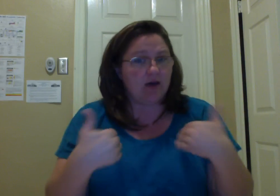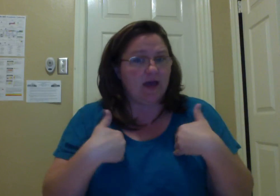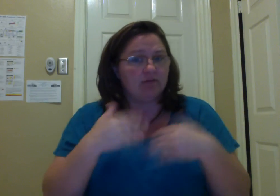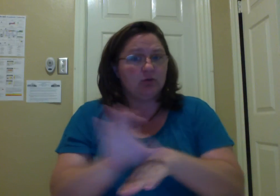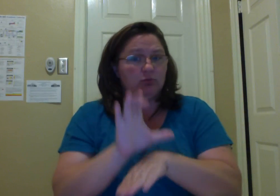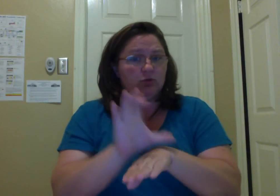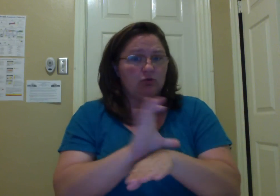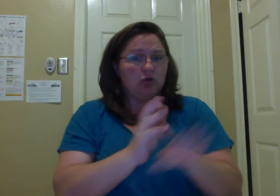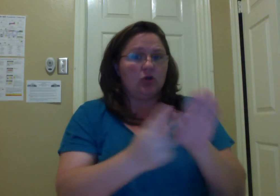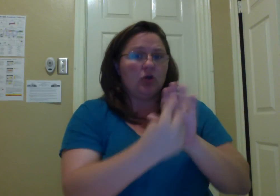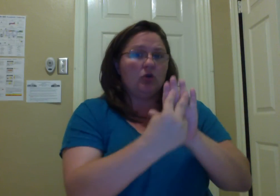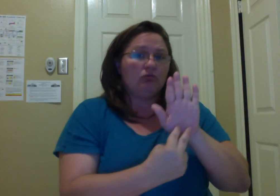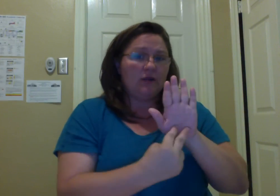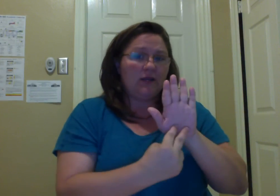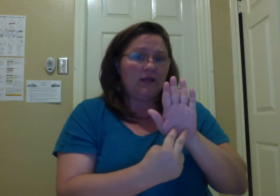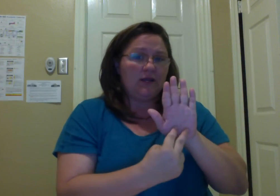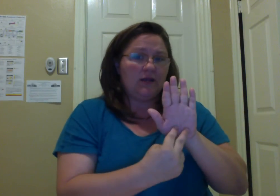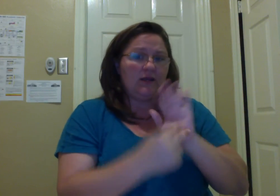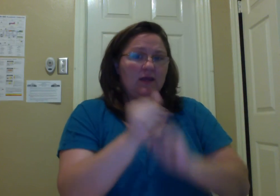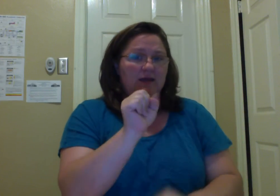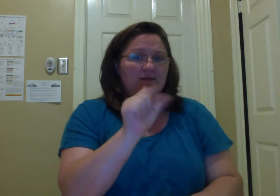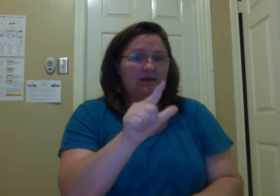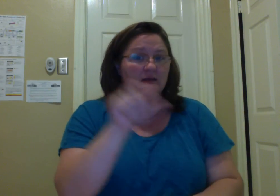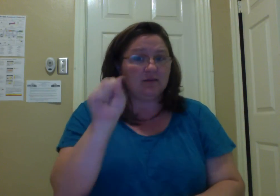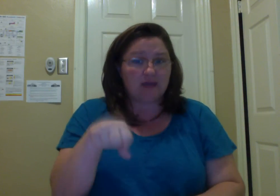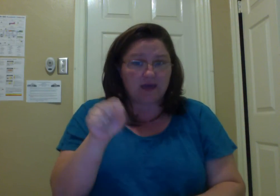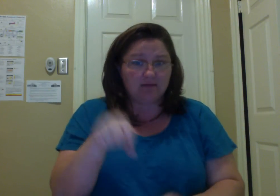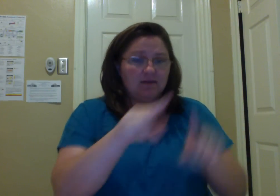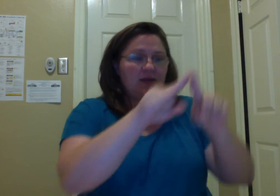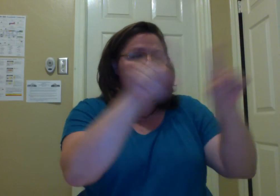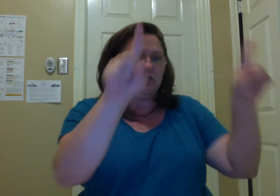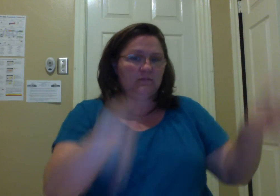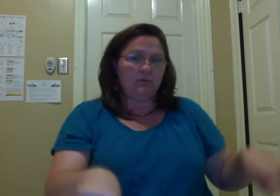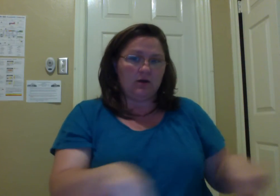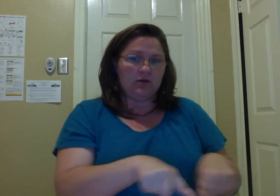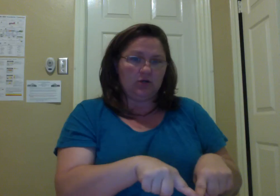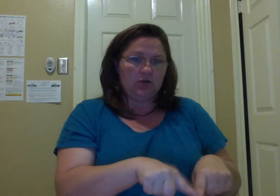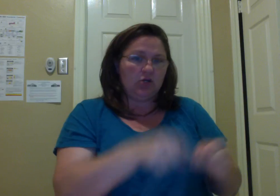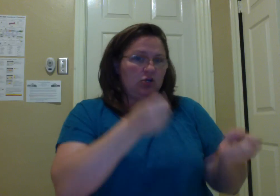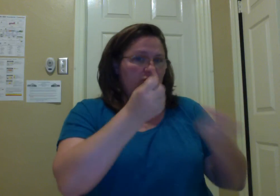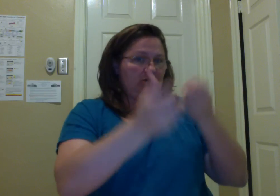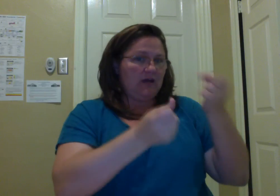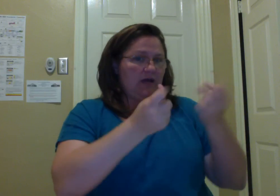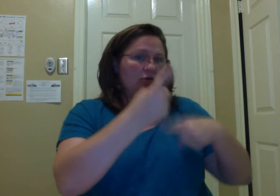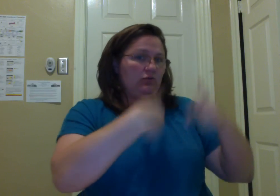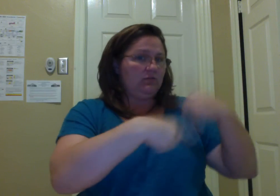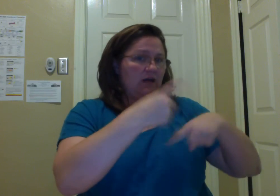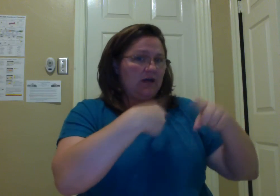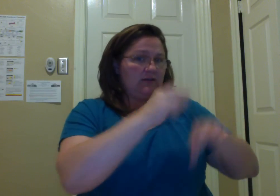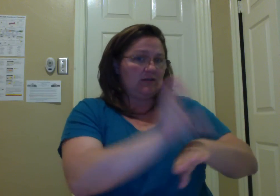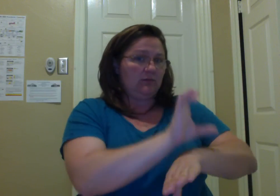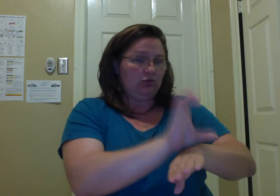have computer read ASL. Yes, here's the monitor. You sign to the